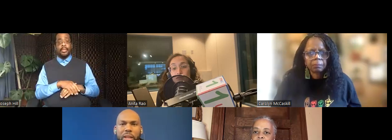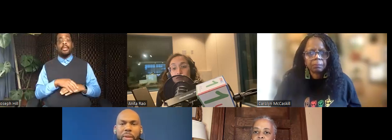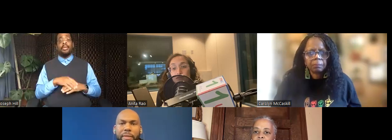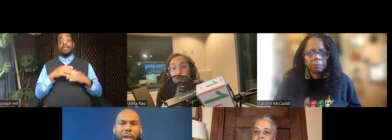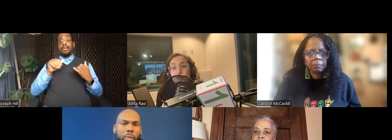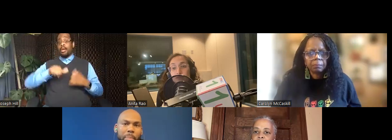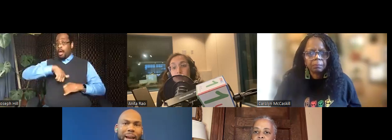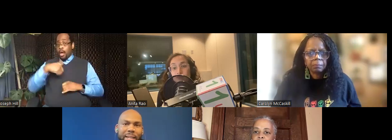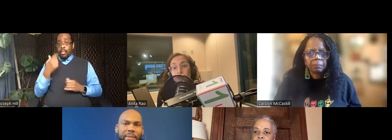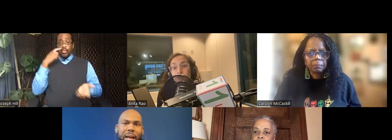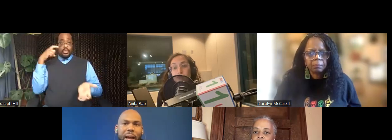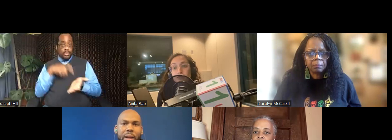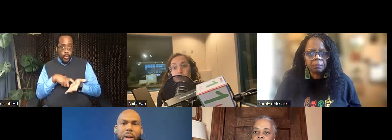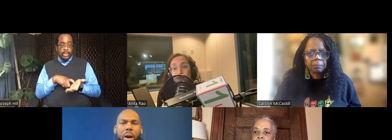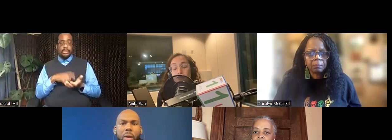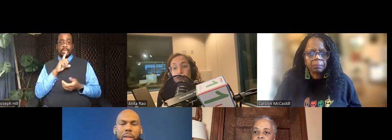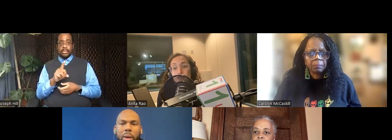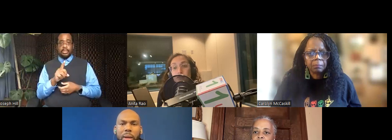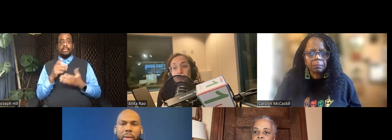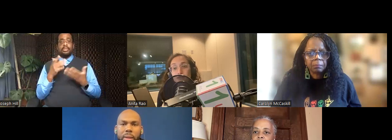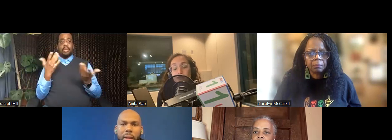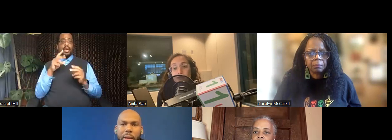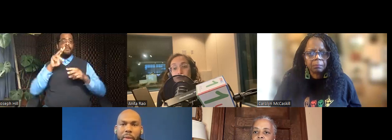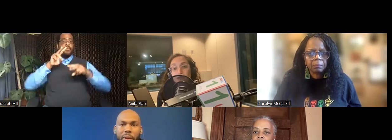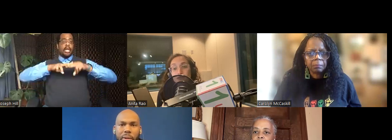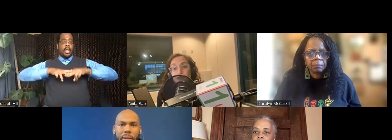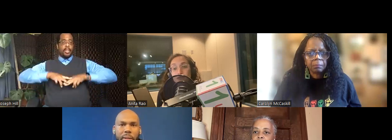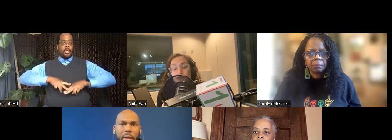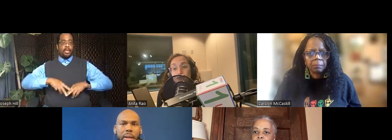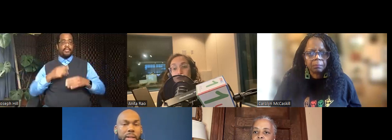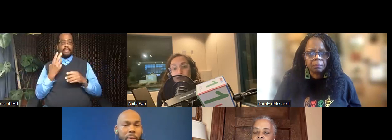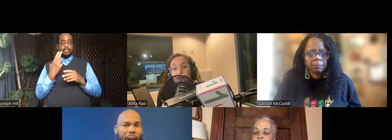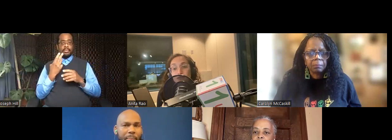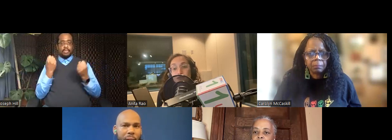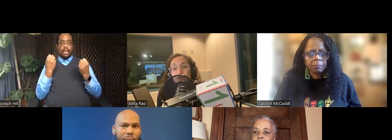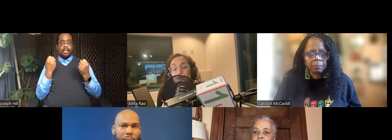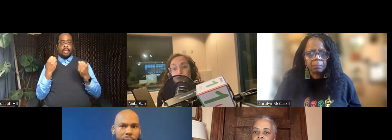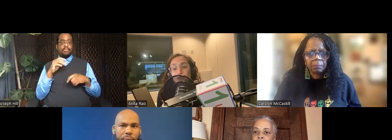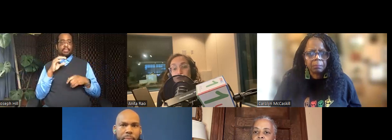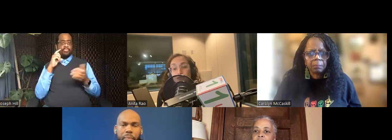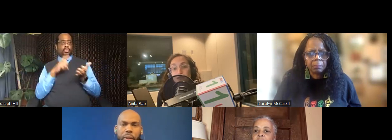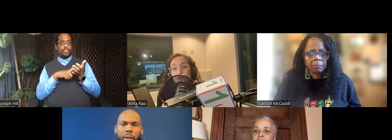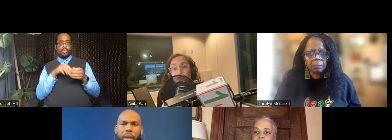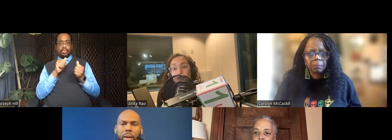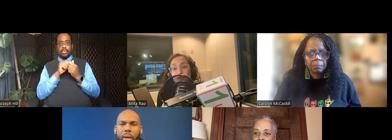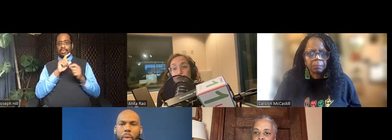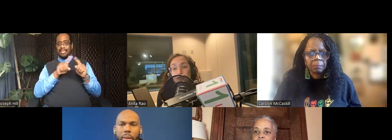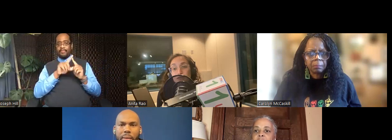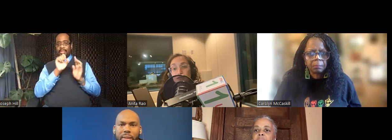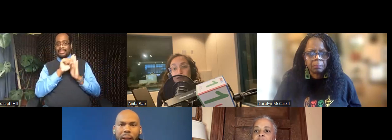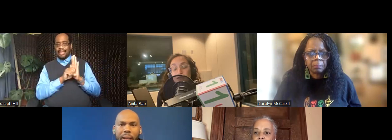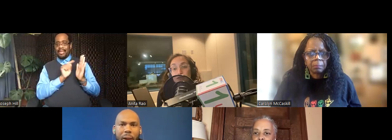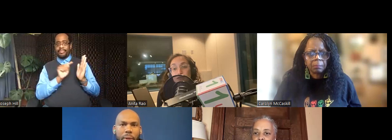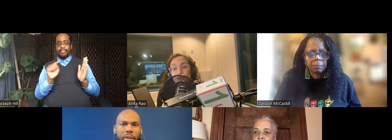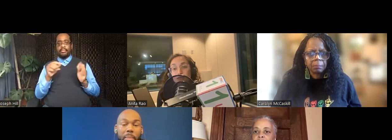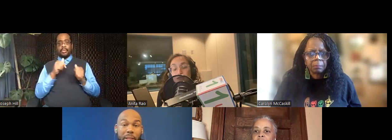of the features that we found on the Black deaf side. Also, another thing that we've noticed is the vocabulary use